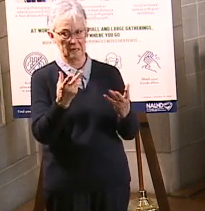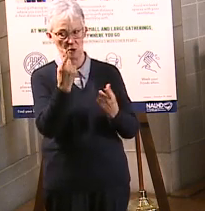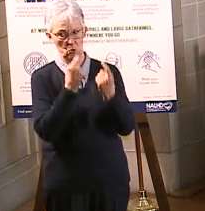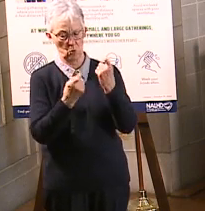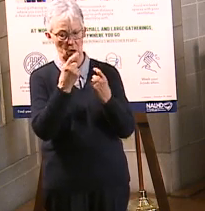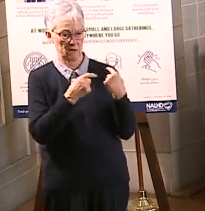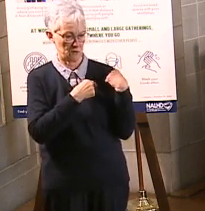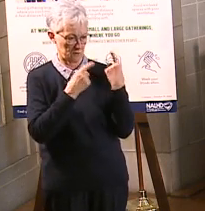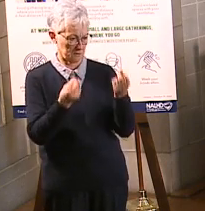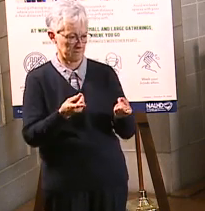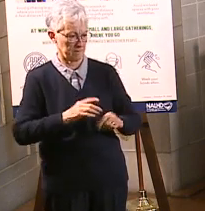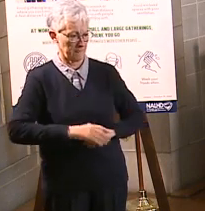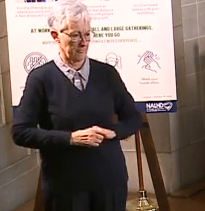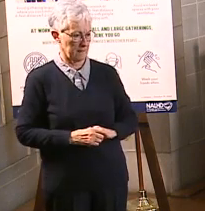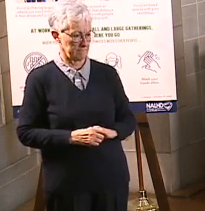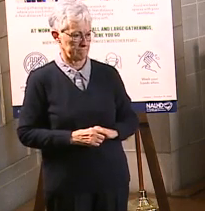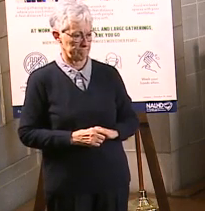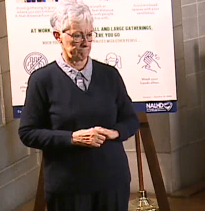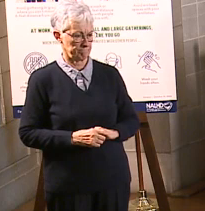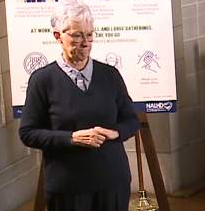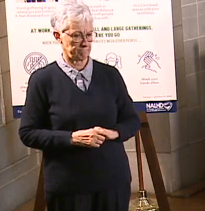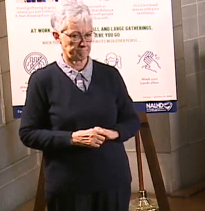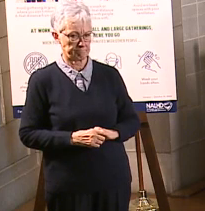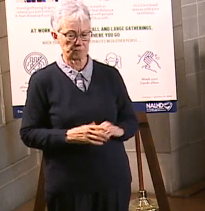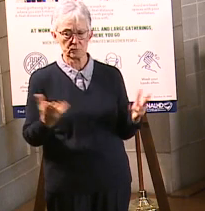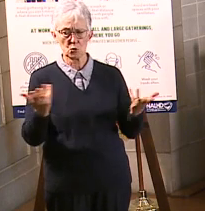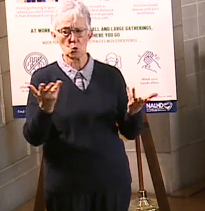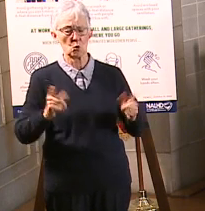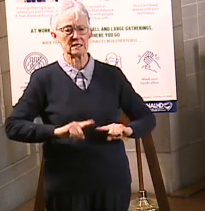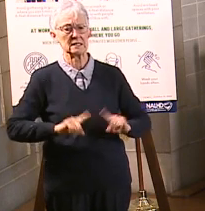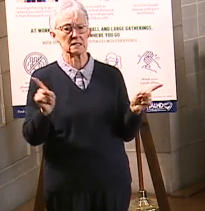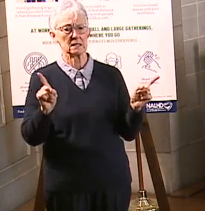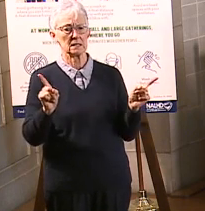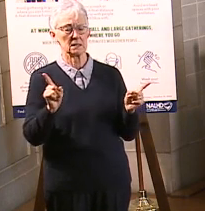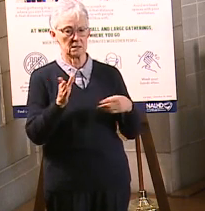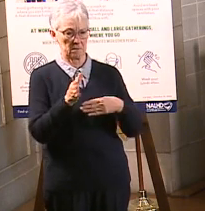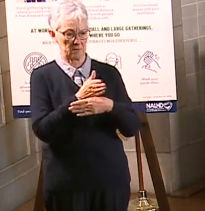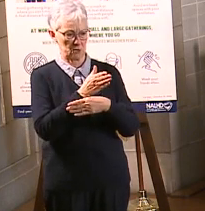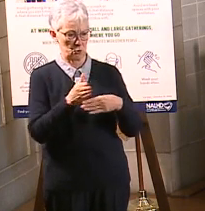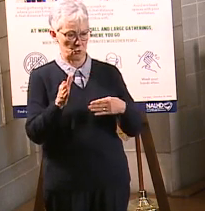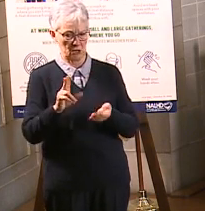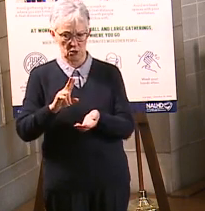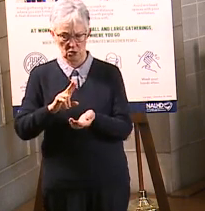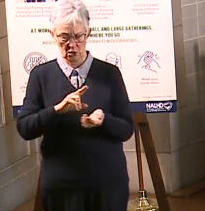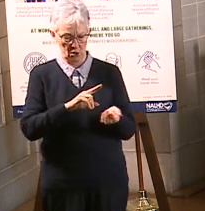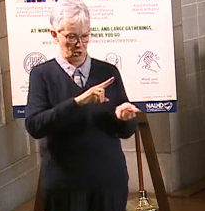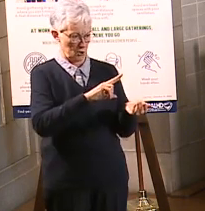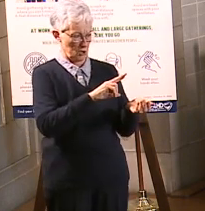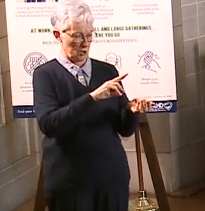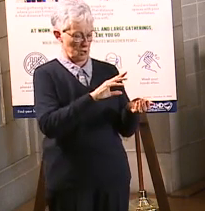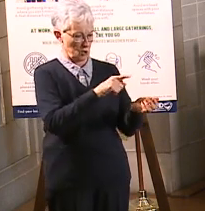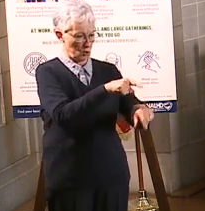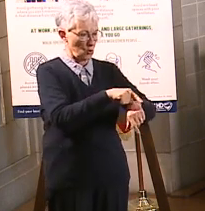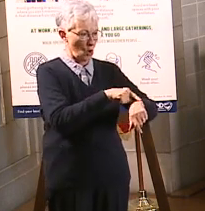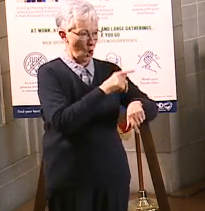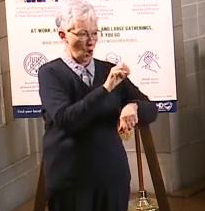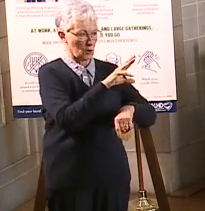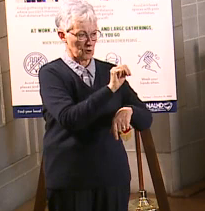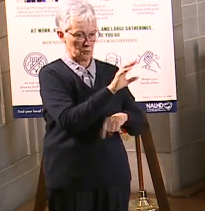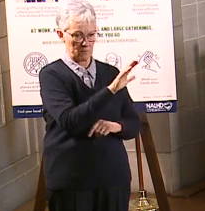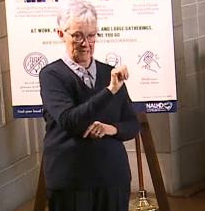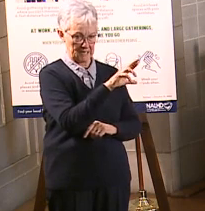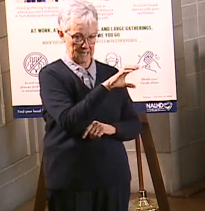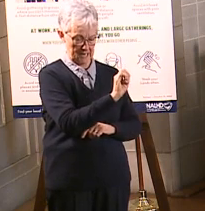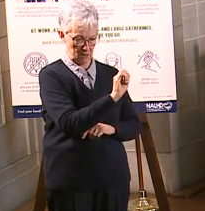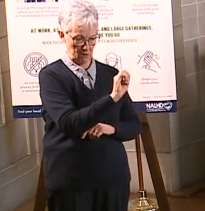that, just make sure we're being clear, there's a difference between the long-term care federal pharmacy program and this new federal